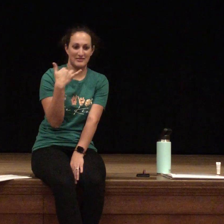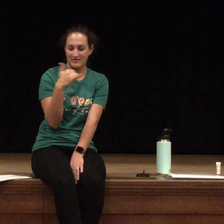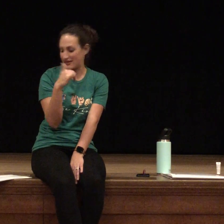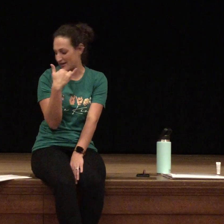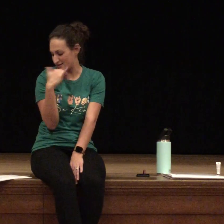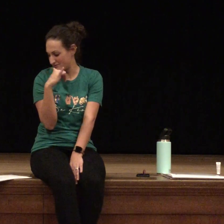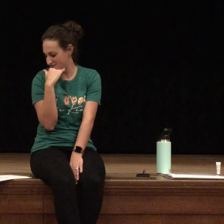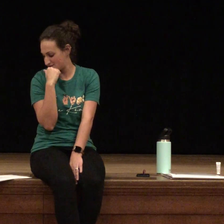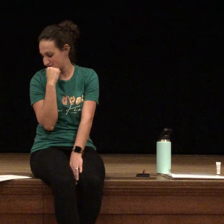Yellow.